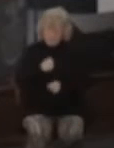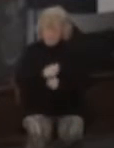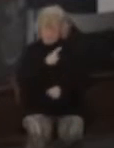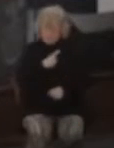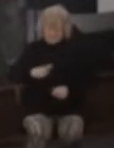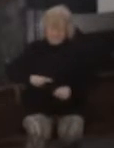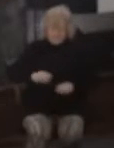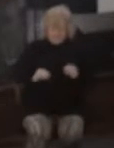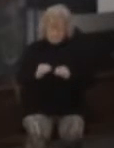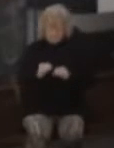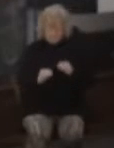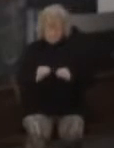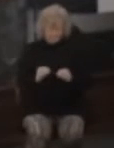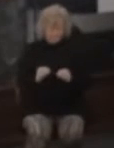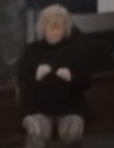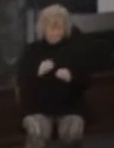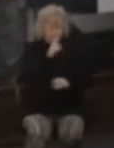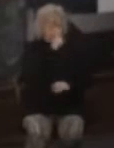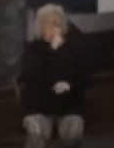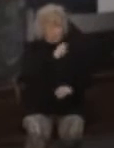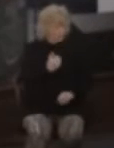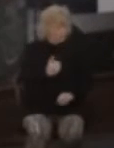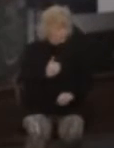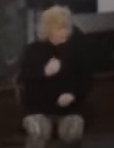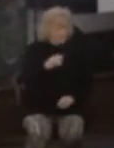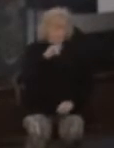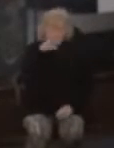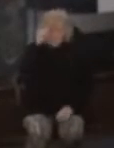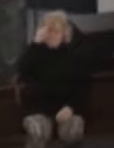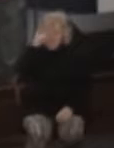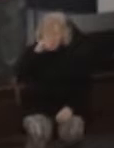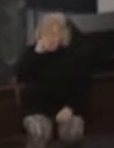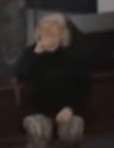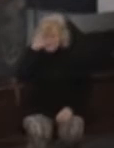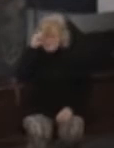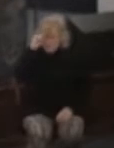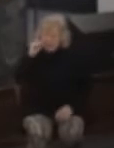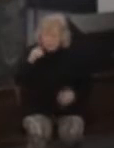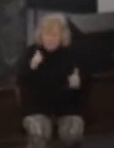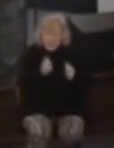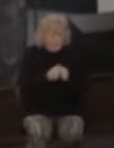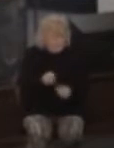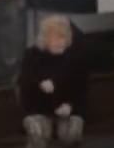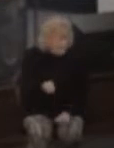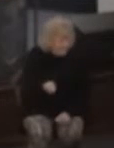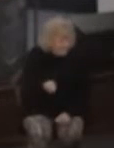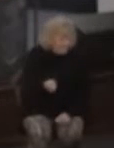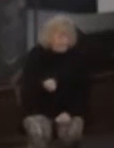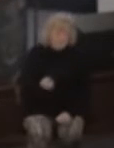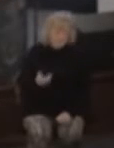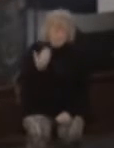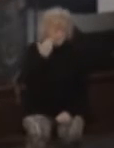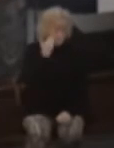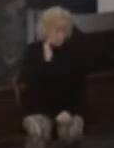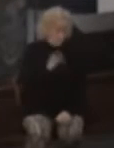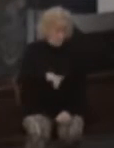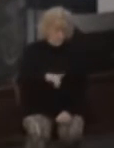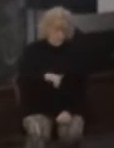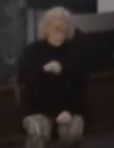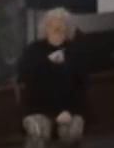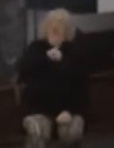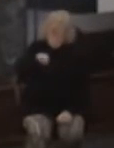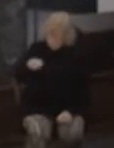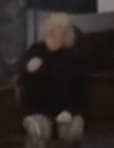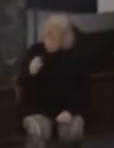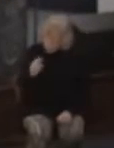David is so successful that Saul even gives him a high rank in the army, and that pleased everyone. Now, we already know it pleased Jonathan